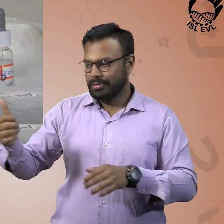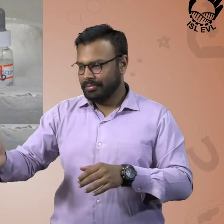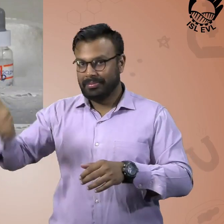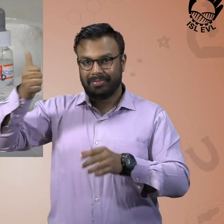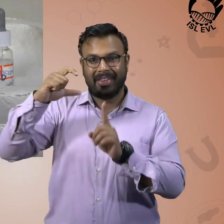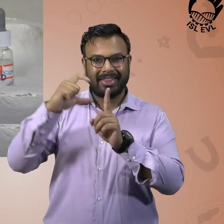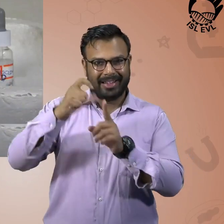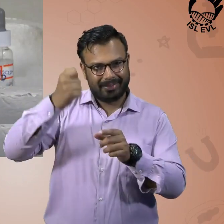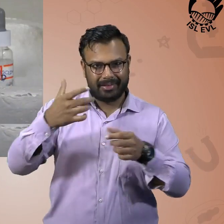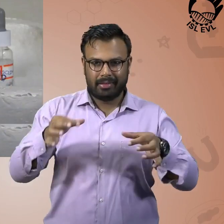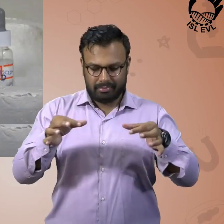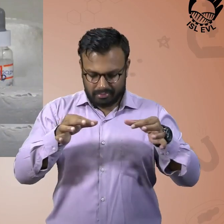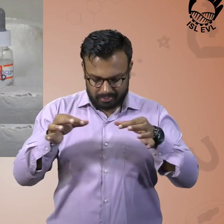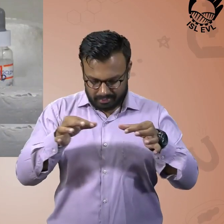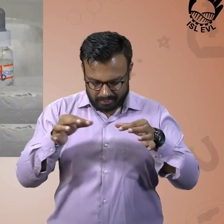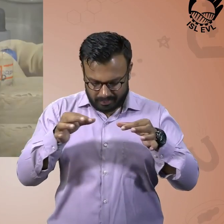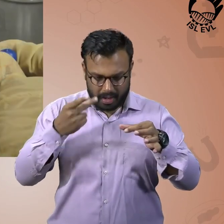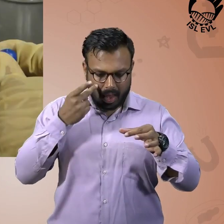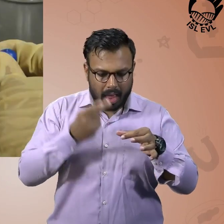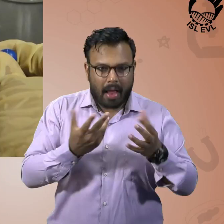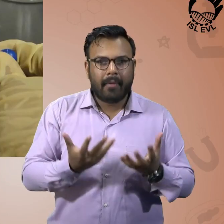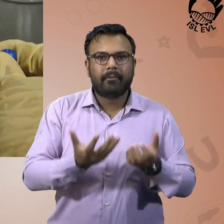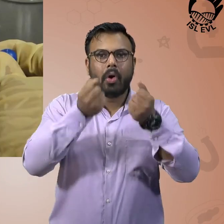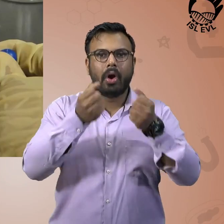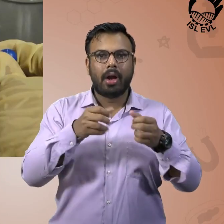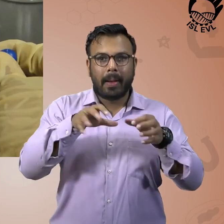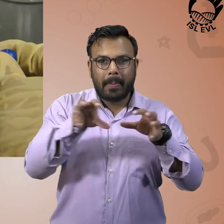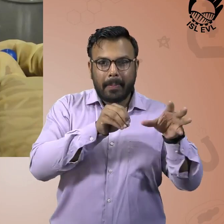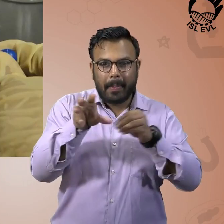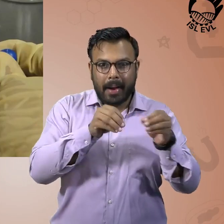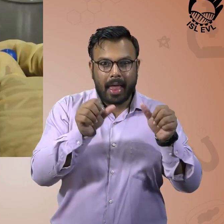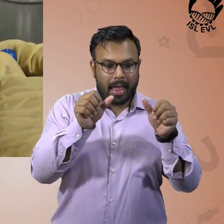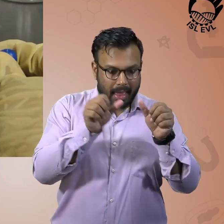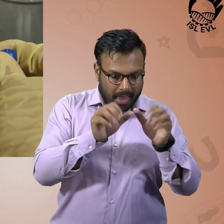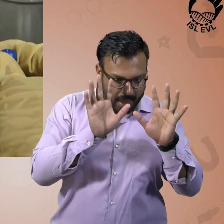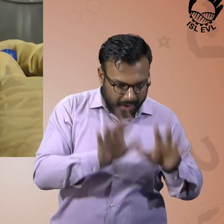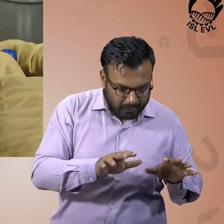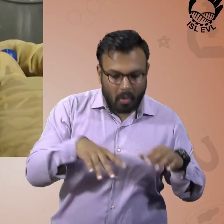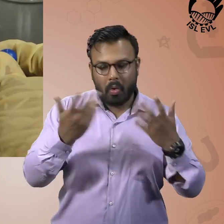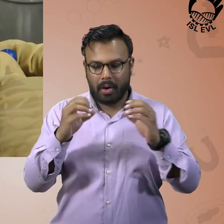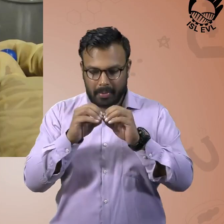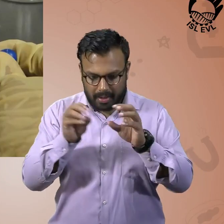monoclonal D on each drop of blood respectively. We mix the